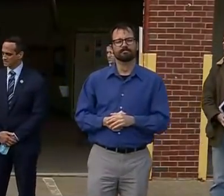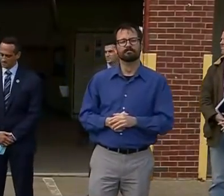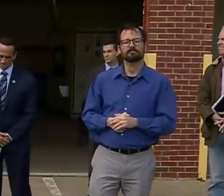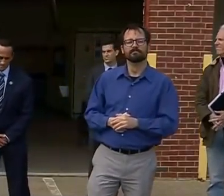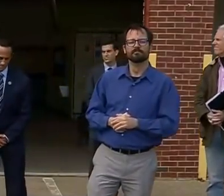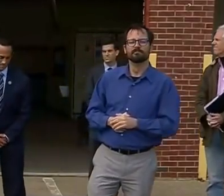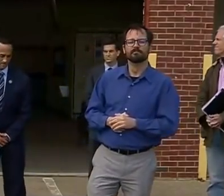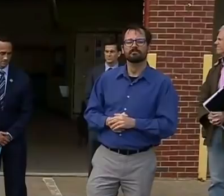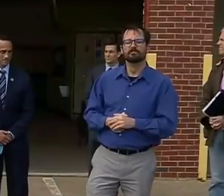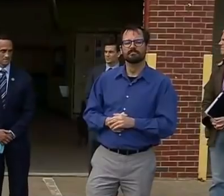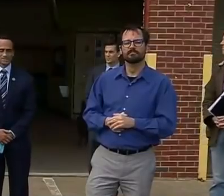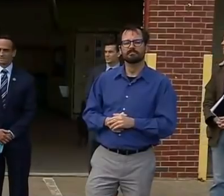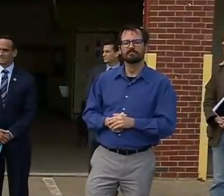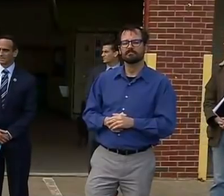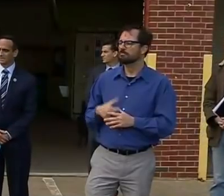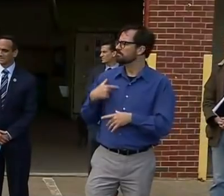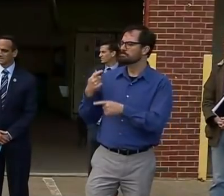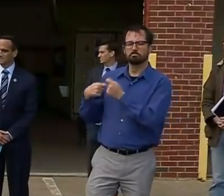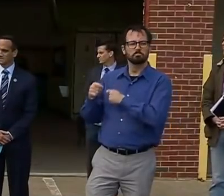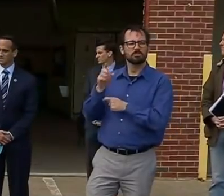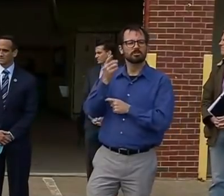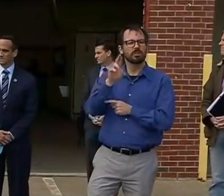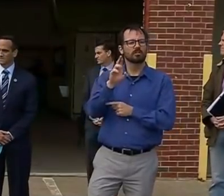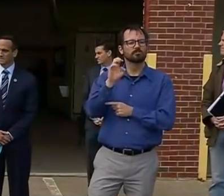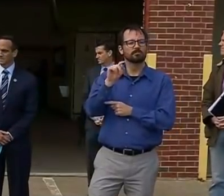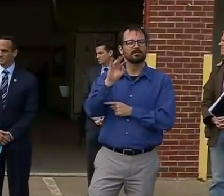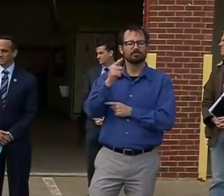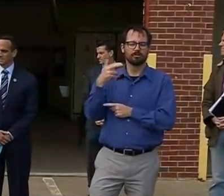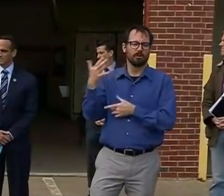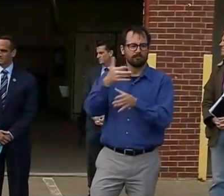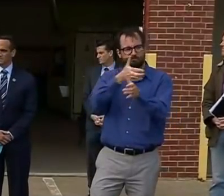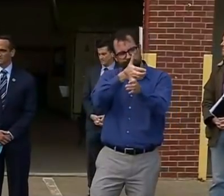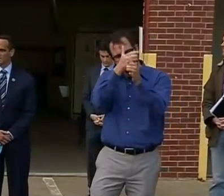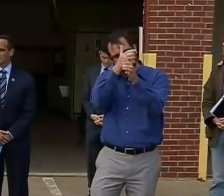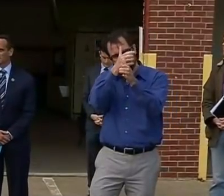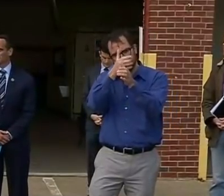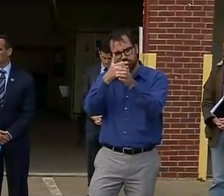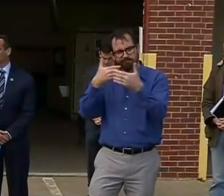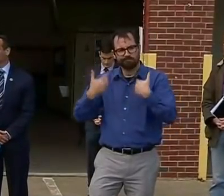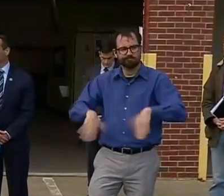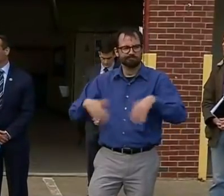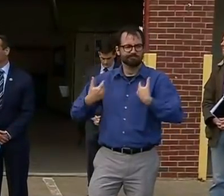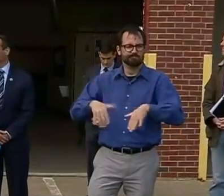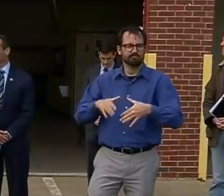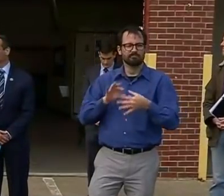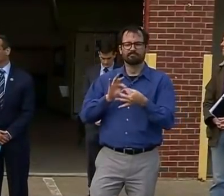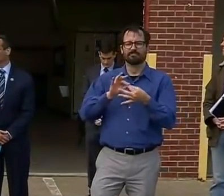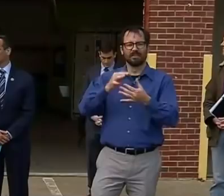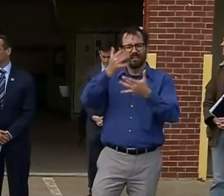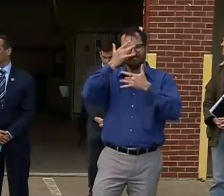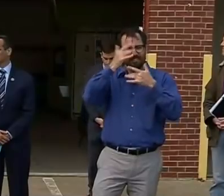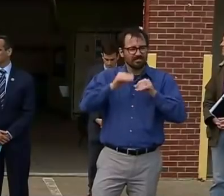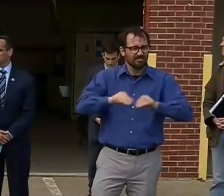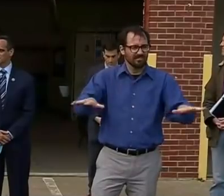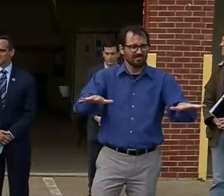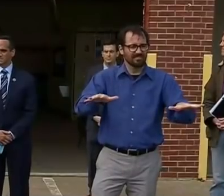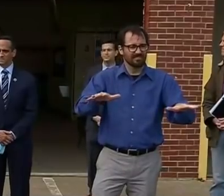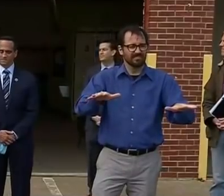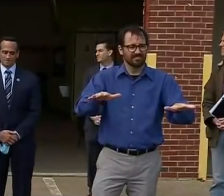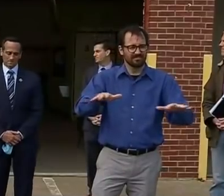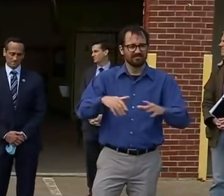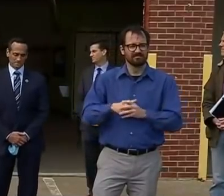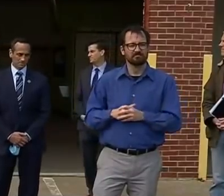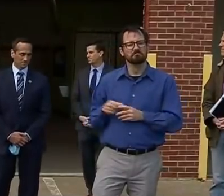on infectious disease, an opportunity to speak about the question that was asked about the validity of the